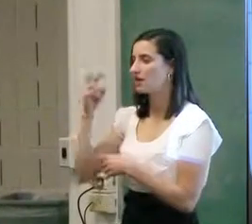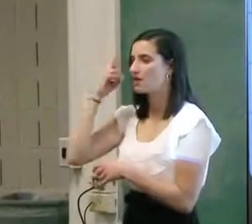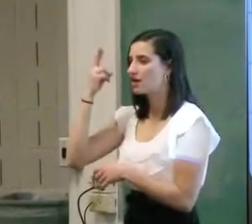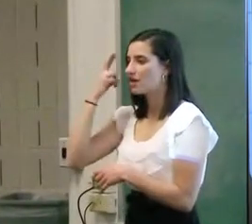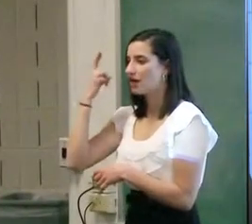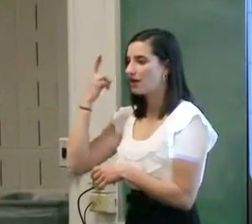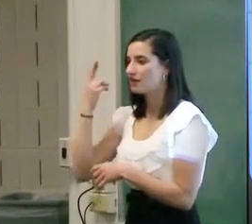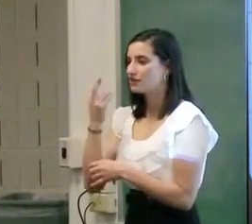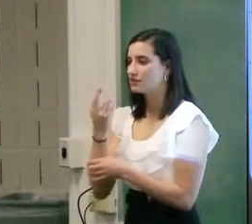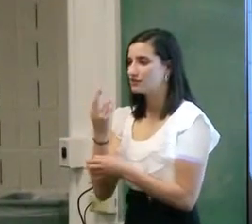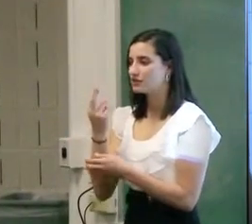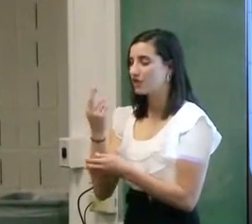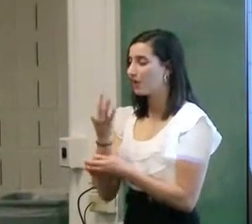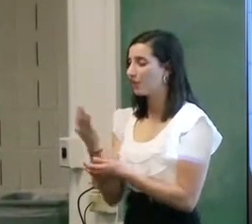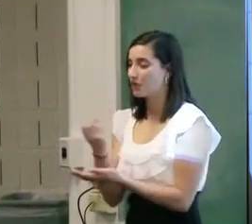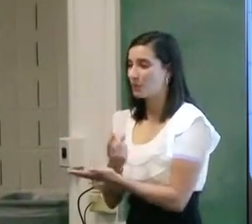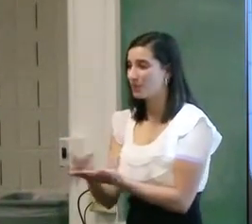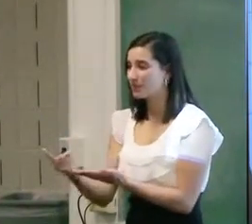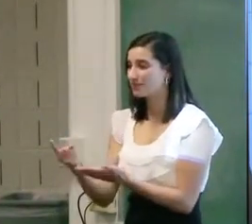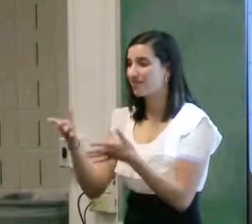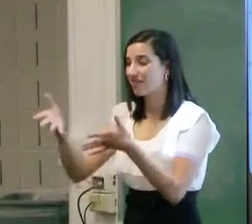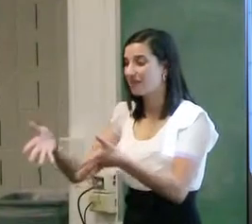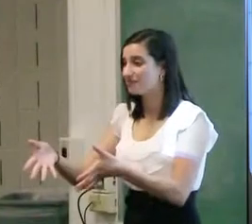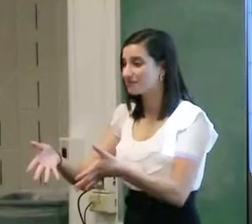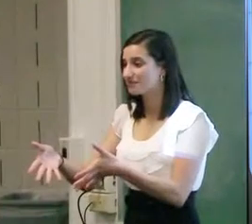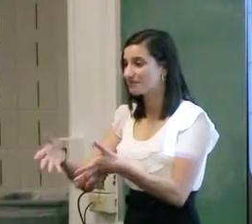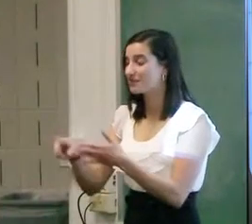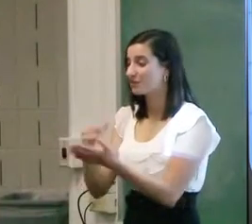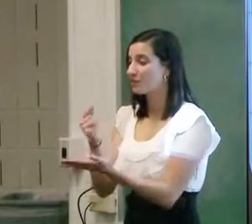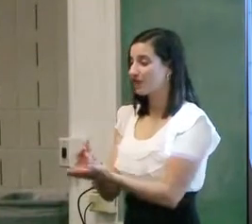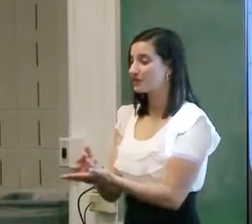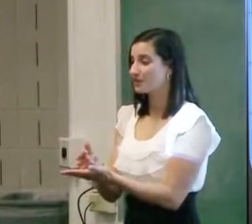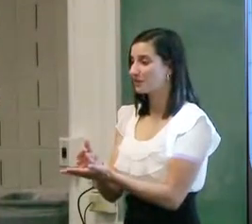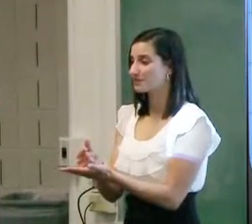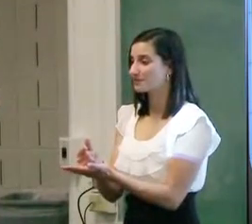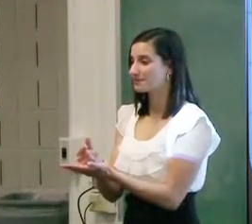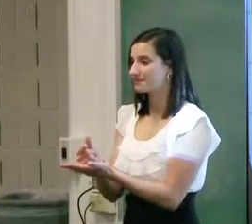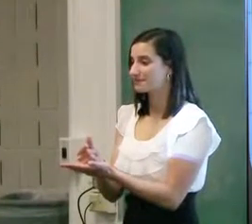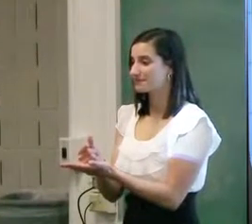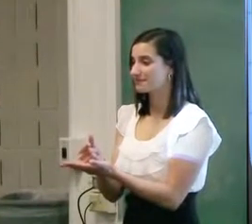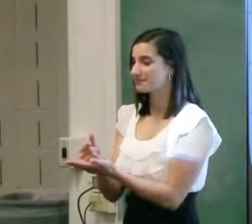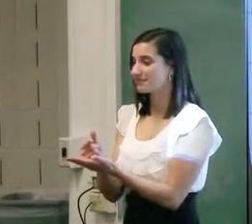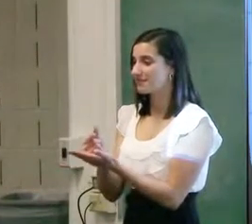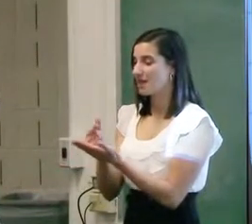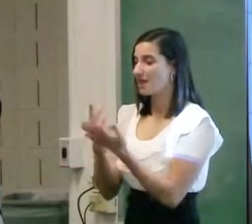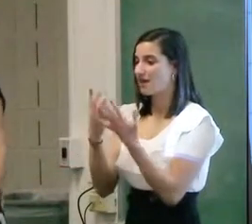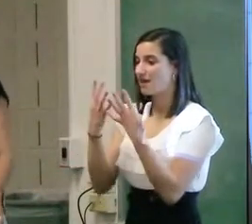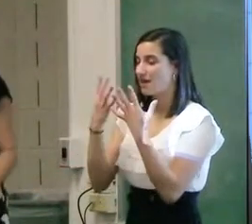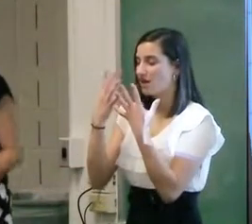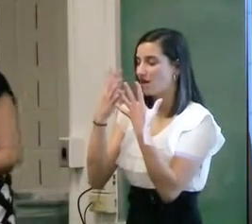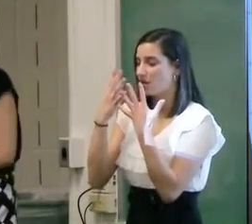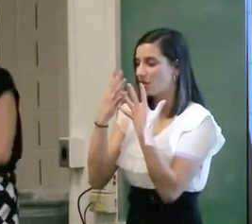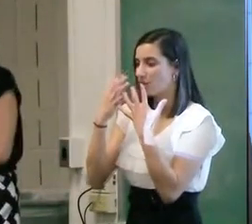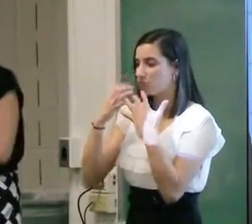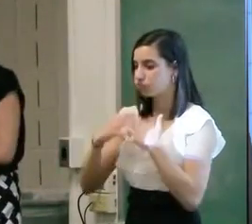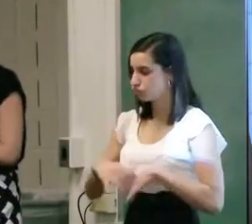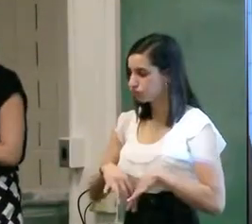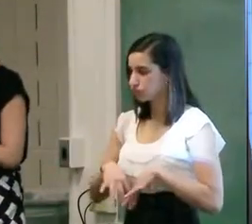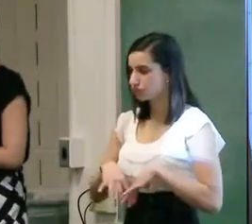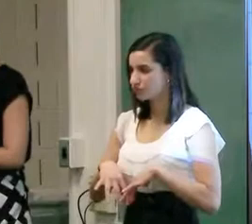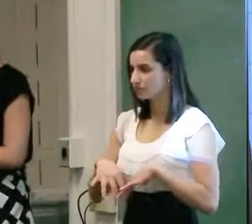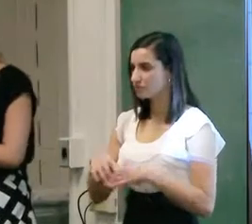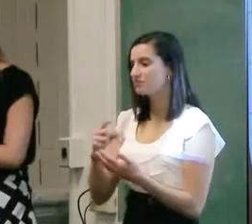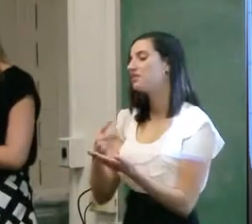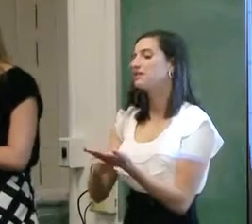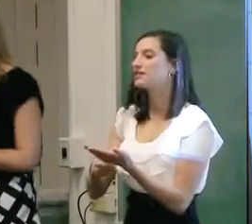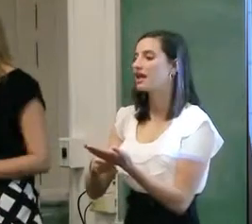that I had only a couple more weeks until graduation, and I had a complete and utter breakdown. Patty and I were talking about plans